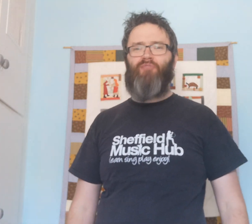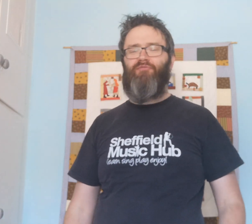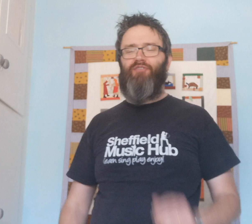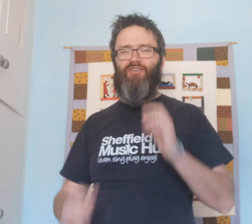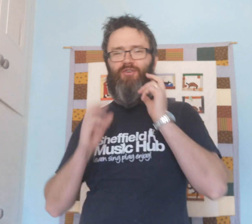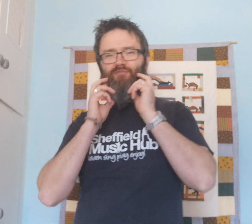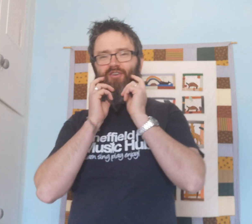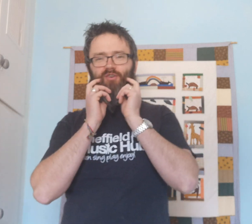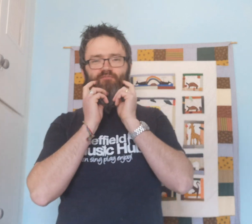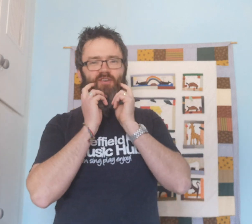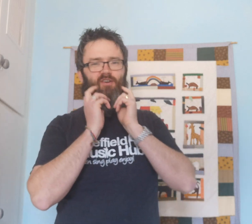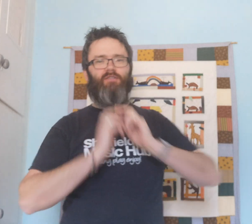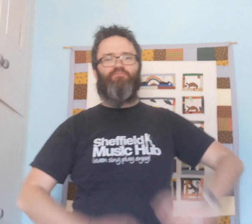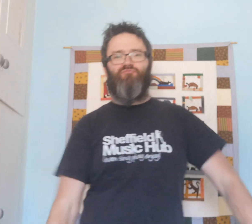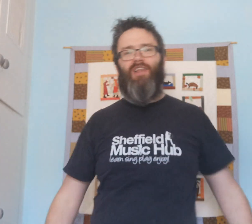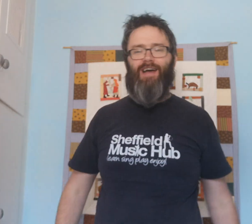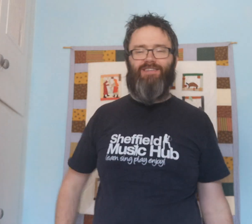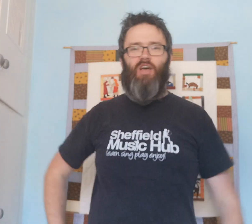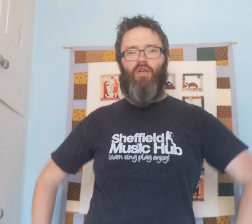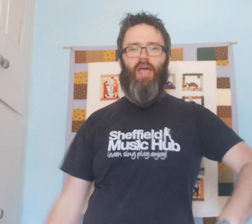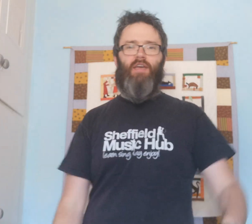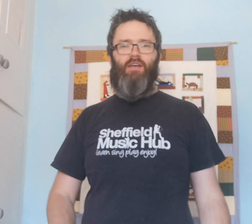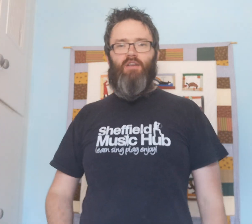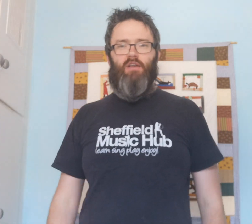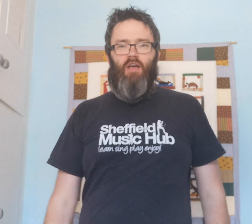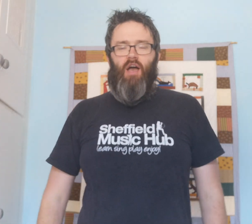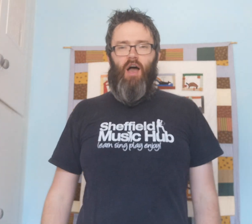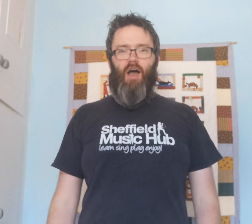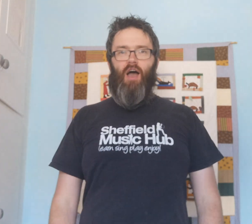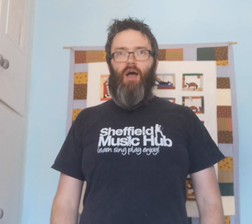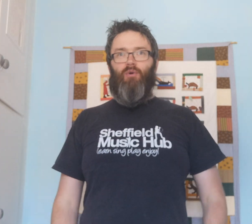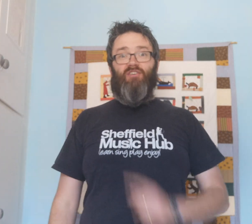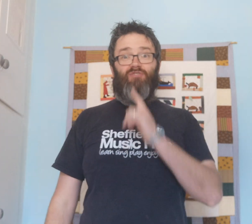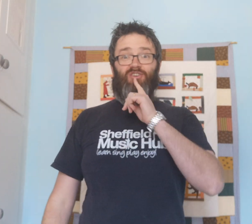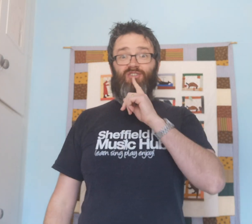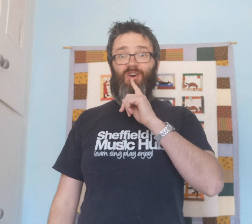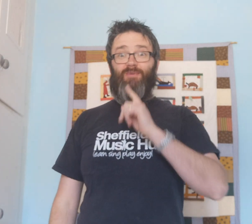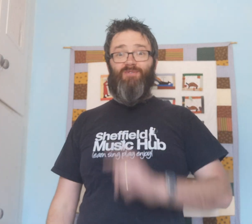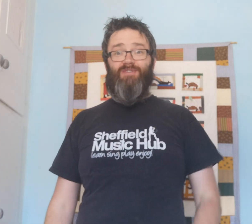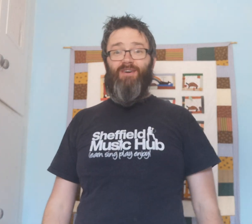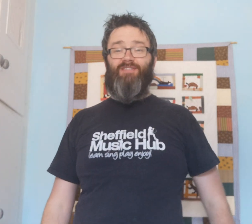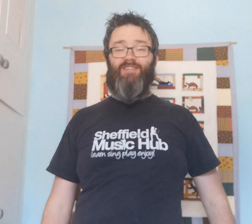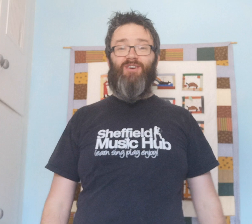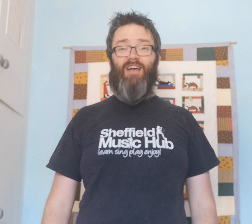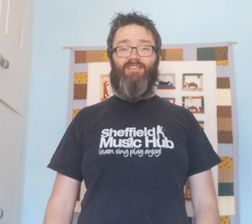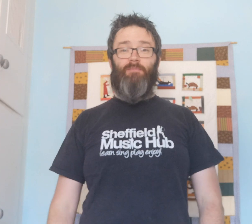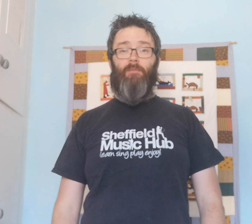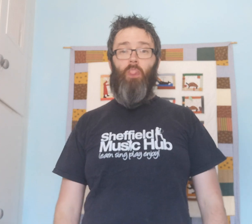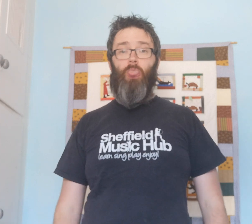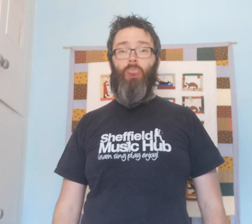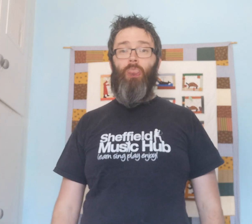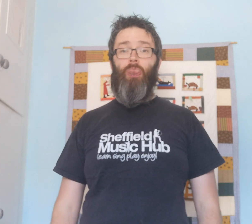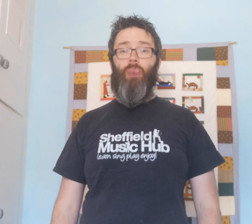Very good. Very good. Very good. Relax. Okay. We're going to stretch our tongue muscles now. Stick your tongue out at me.